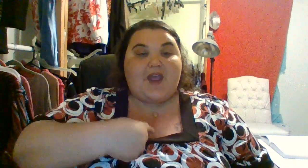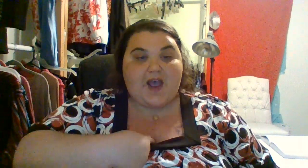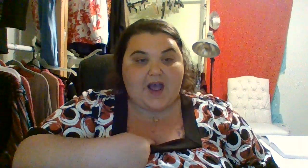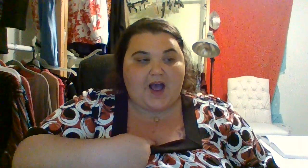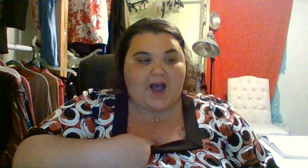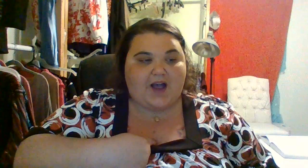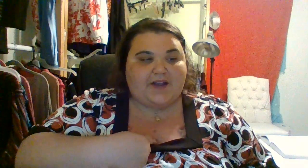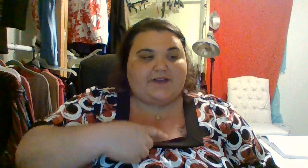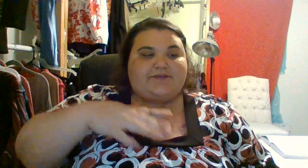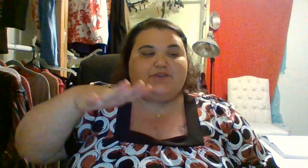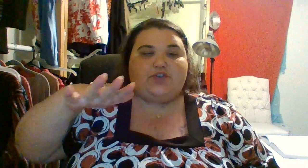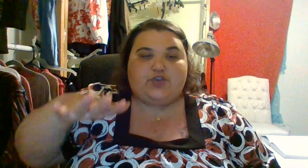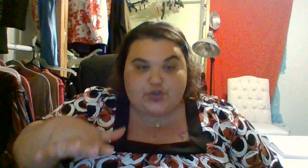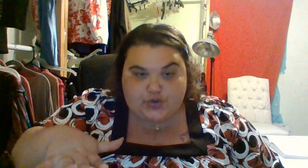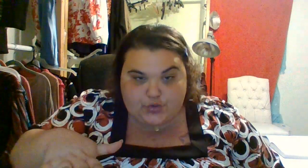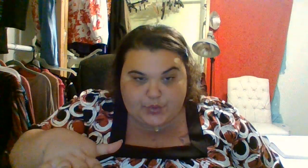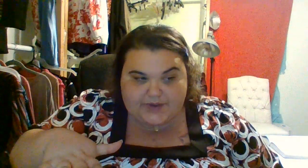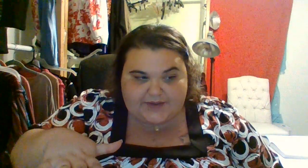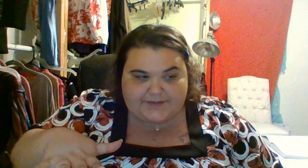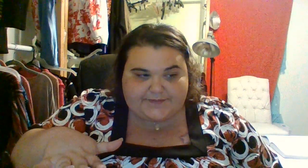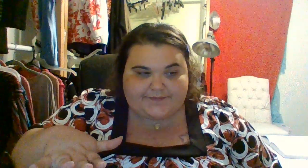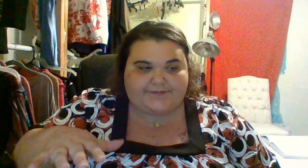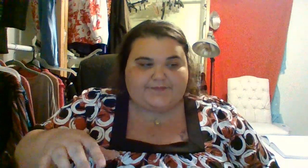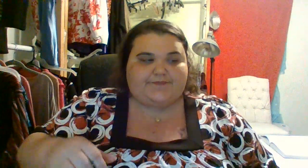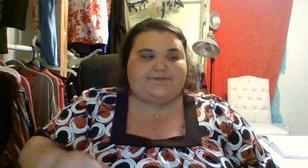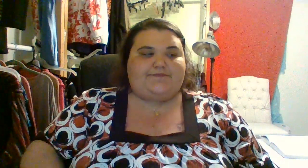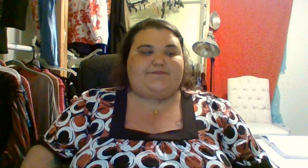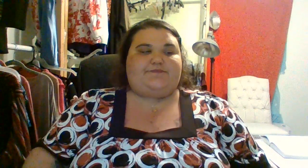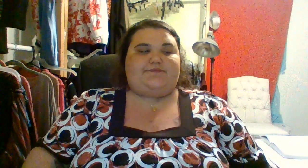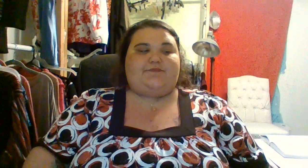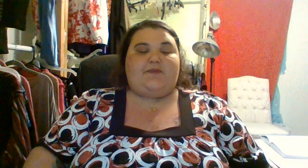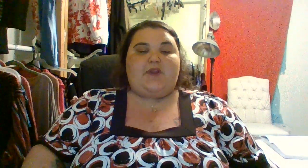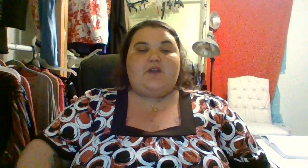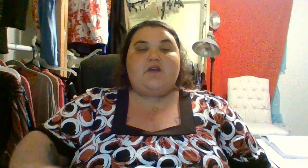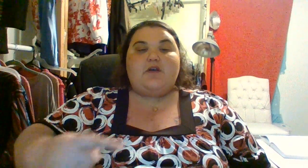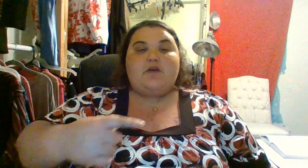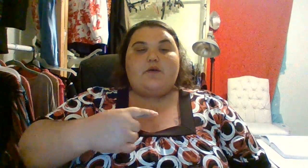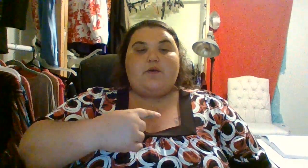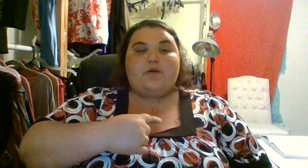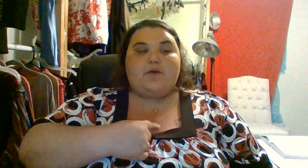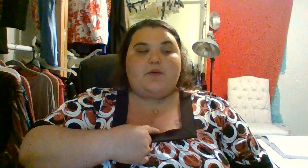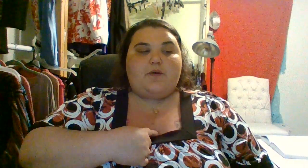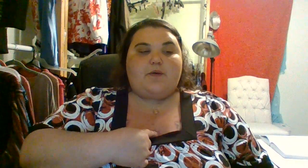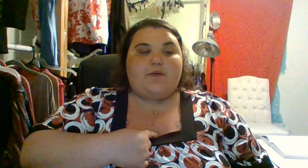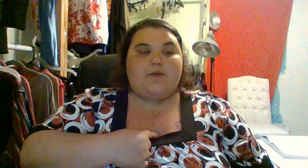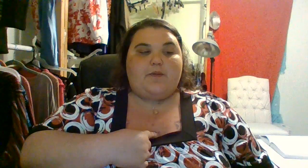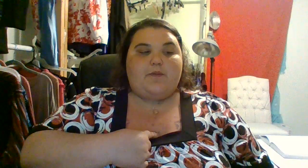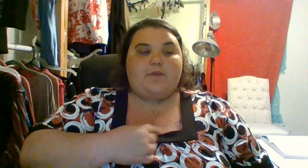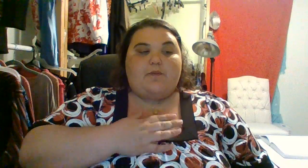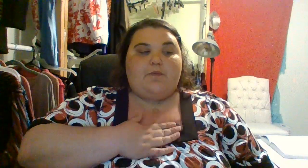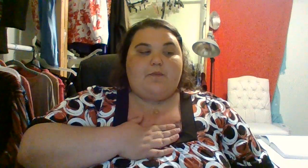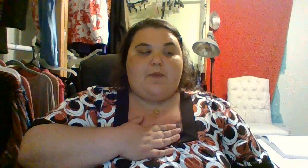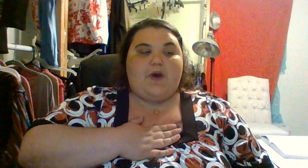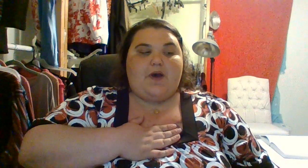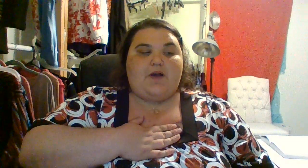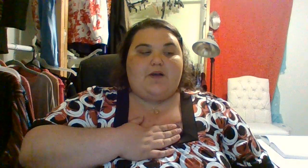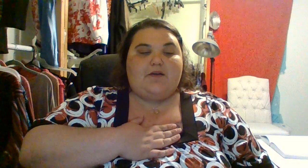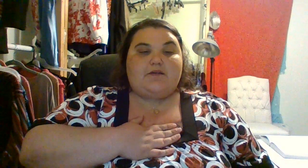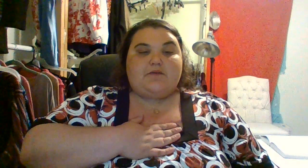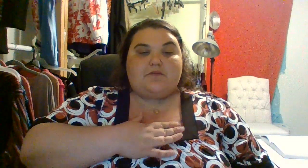syrup on pancakes. I love it on pizza. I love to take maple syrup and put a little bit in my hair when I've had a rough week. Anything hold it up, Slick? It's the first quarter to begin. You want to toss up a Hail Mary.